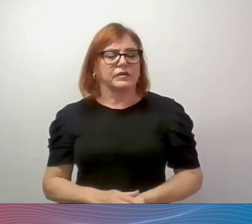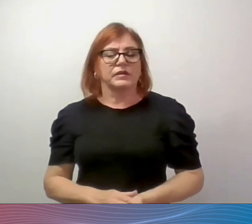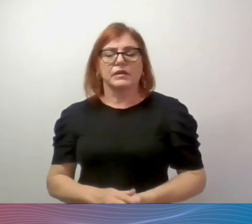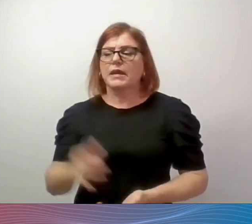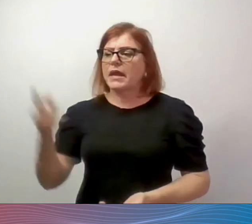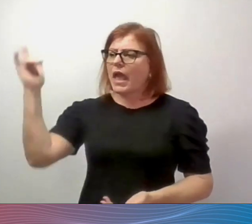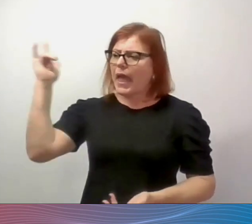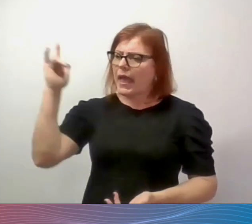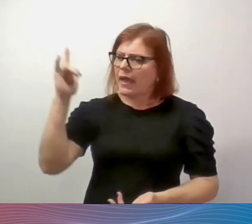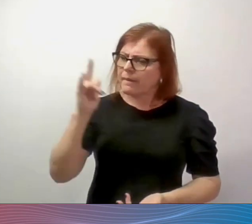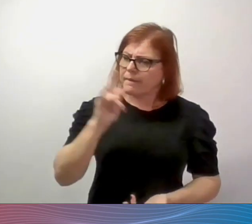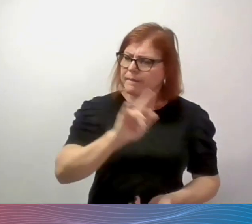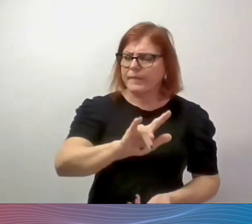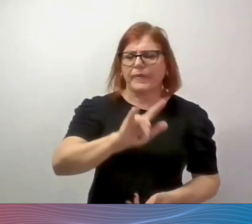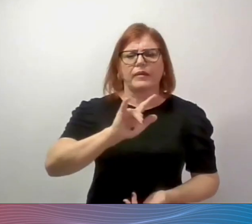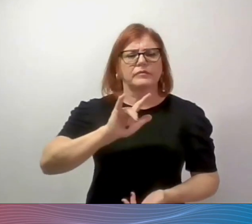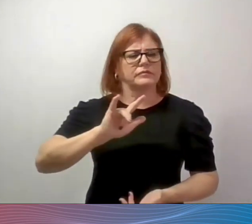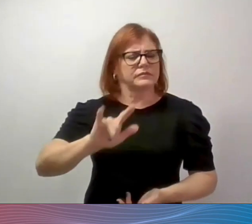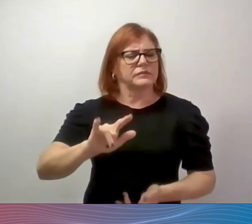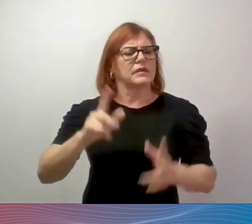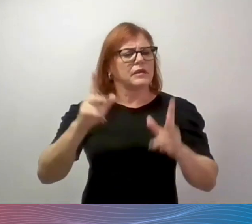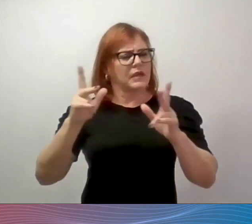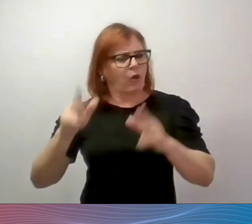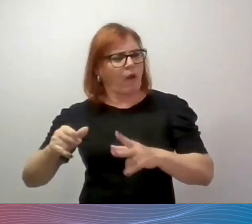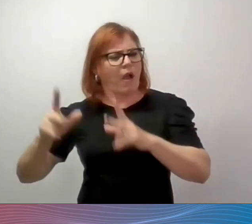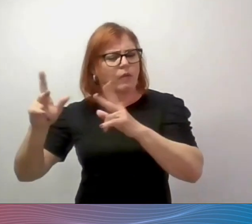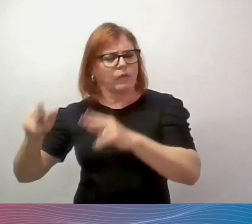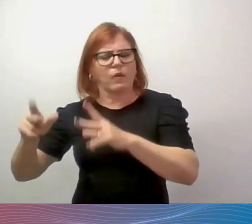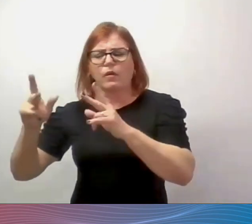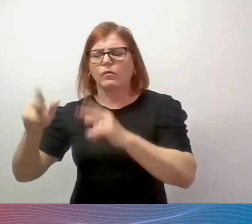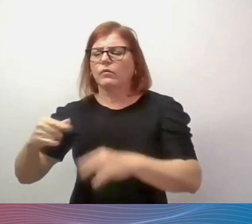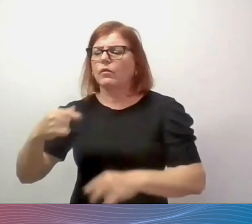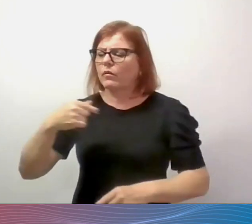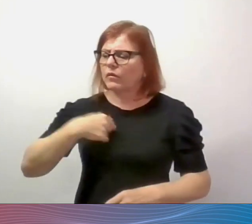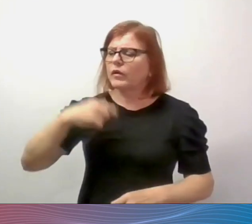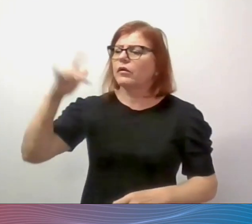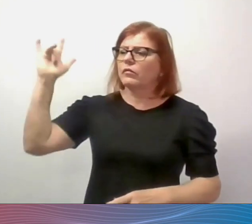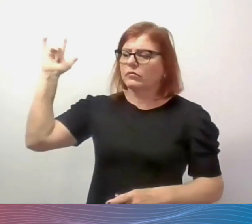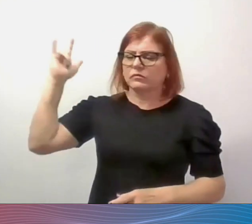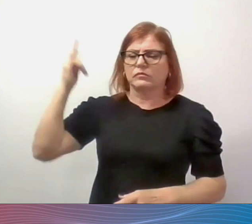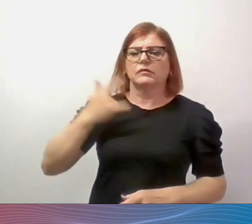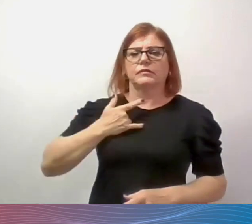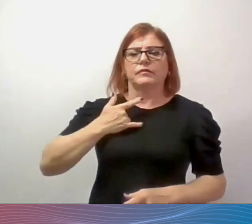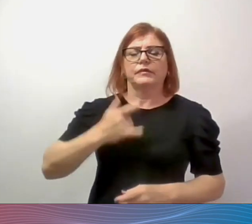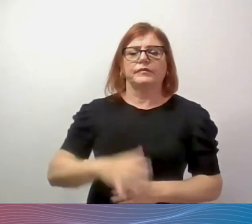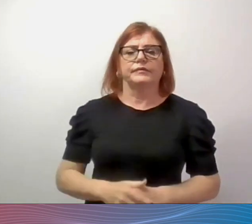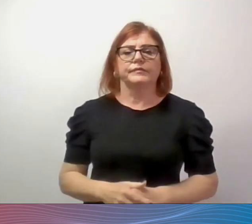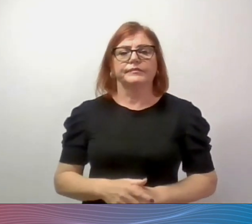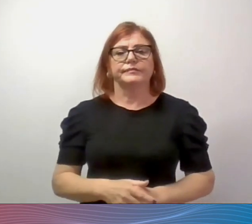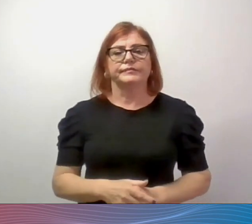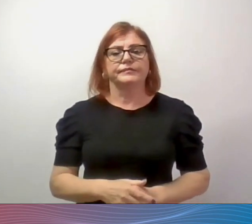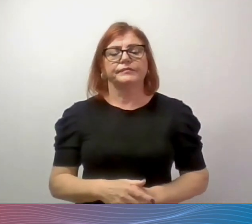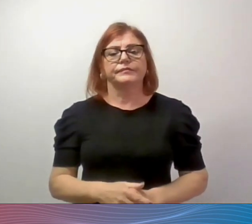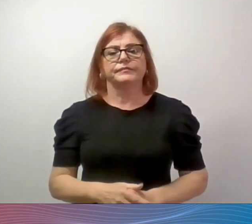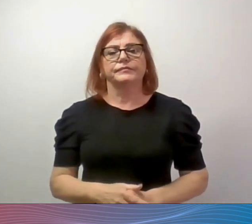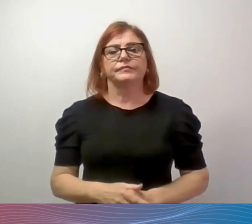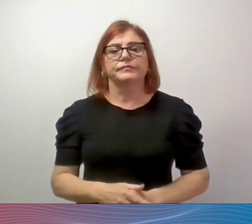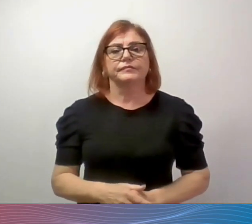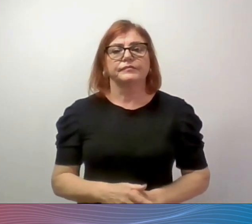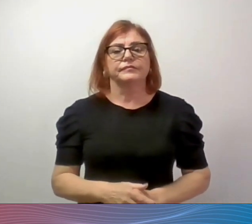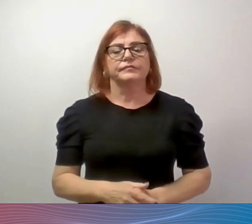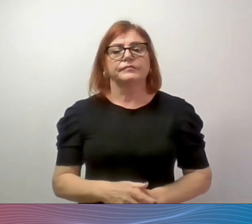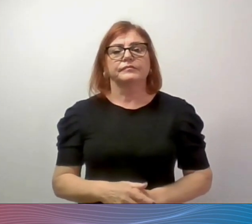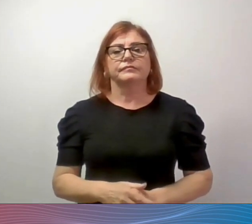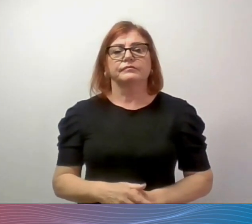amei-vos uns aos outros como eu vos amei. And he says here specifically to love one another as I have loved you. Ninguém tem